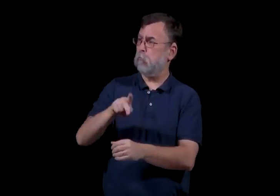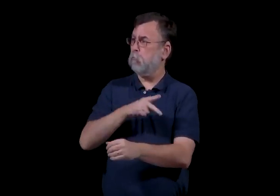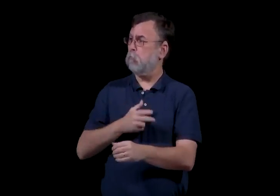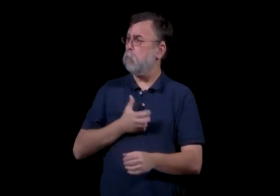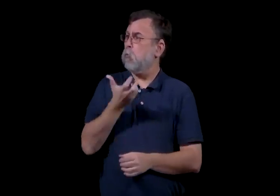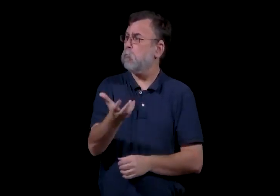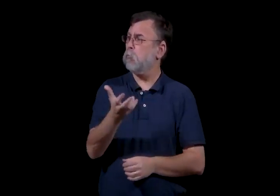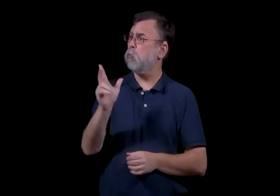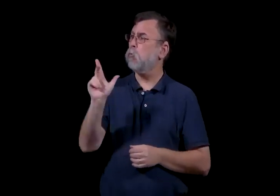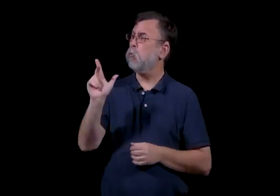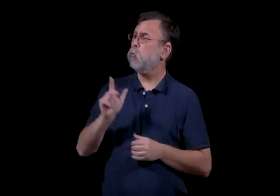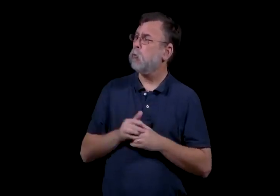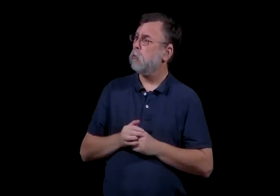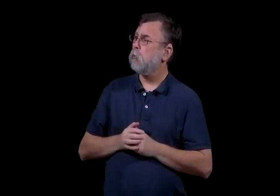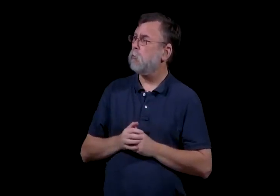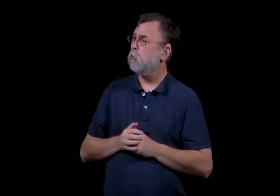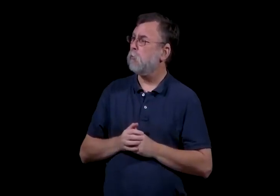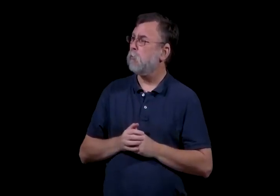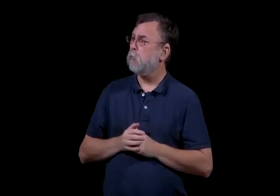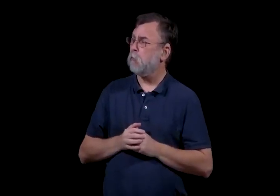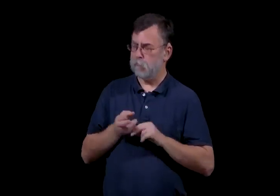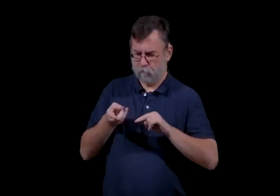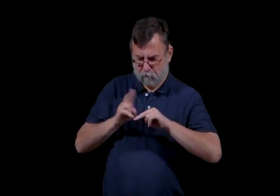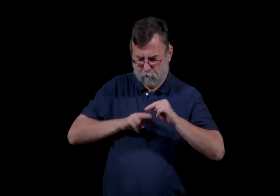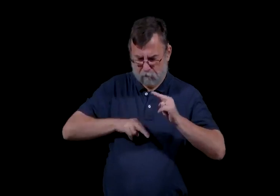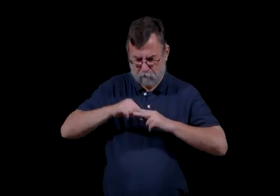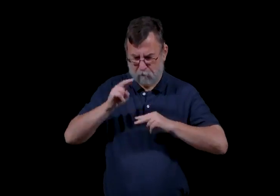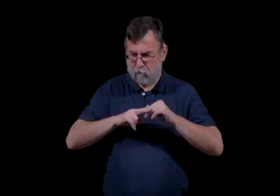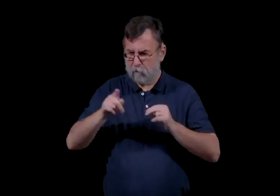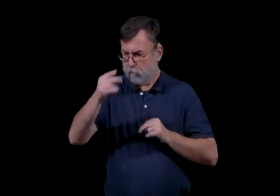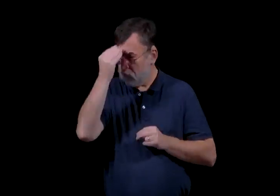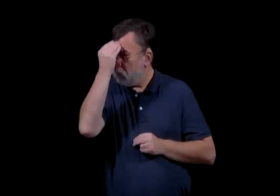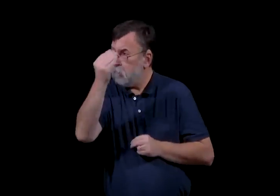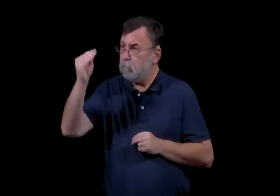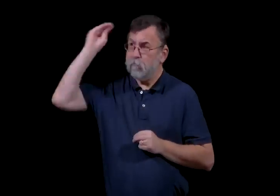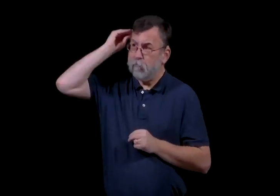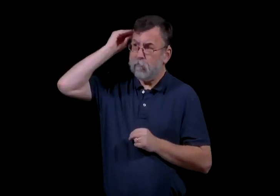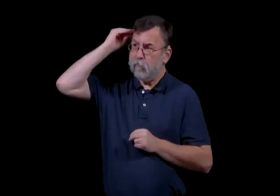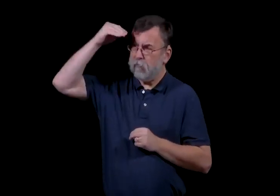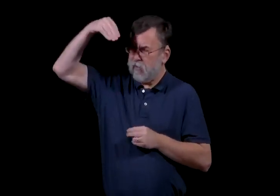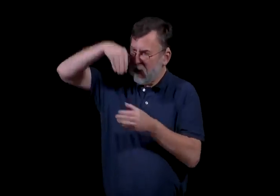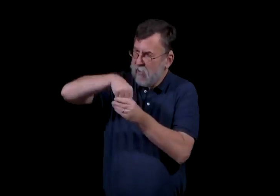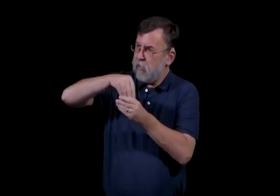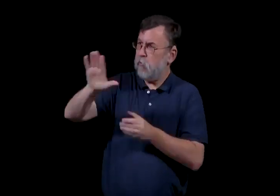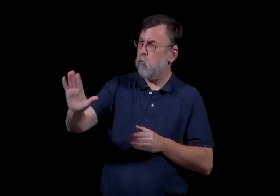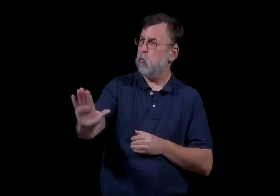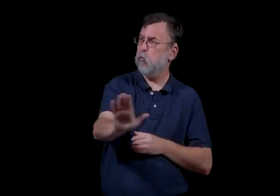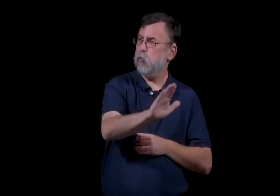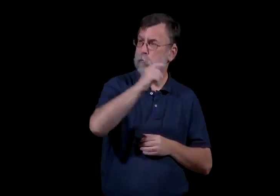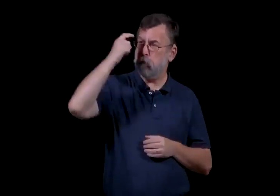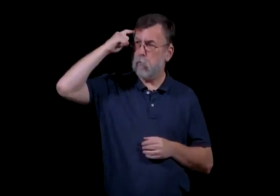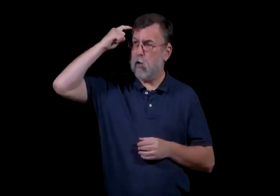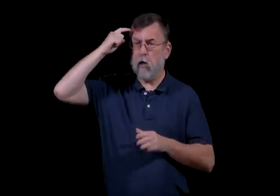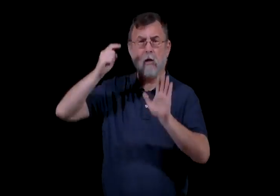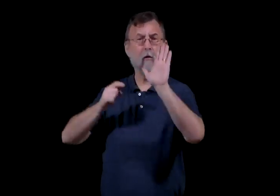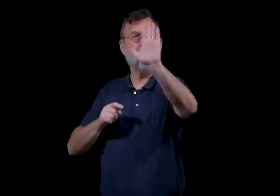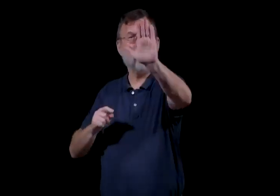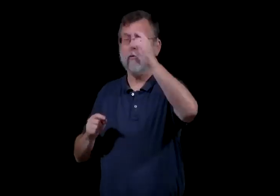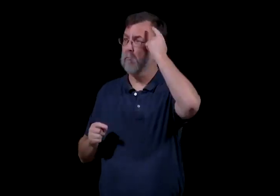as I share part 3 of Psalms 23. May this build up their faith and trust in you. May this